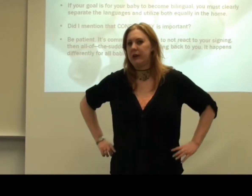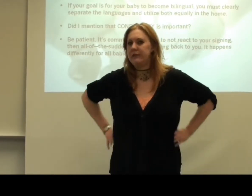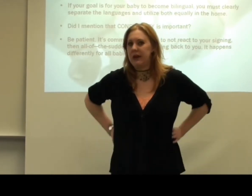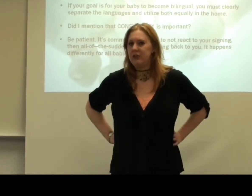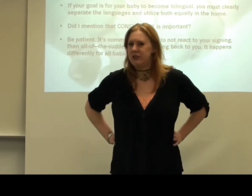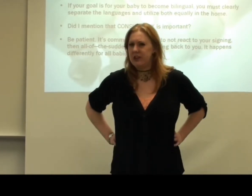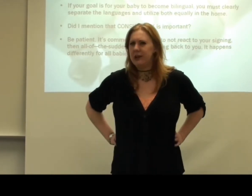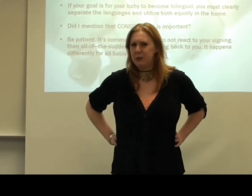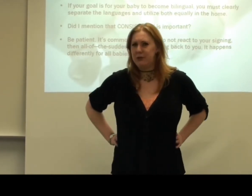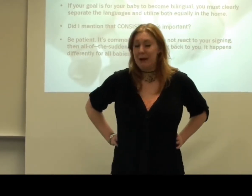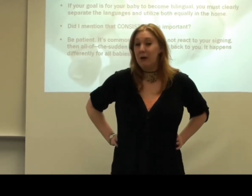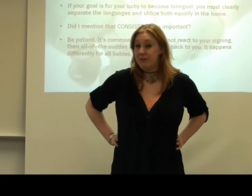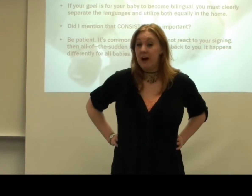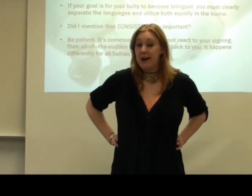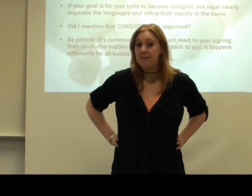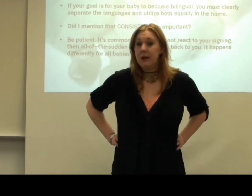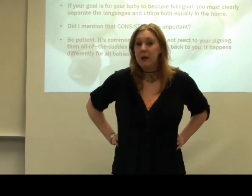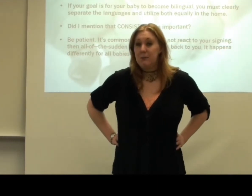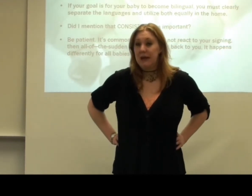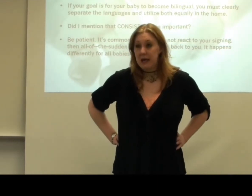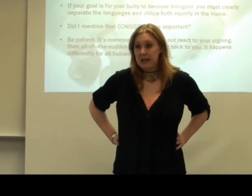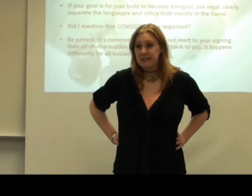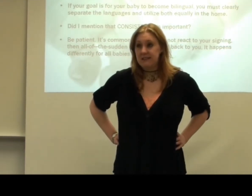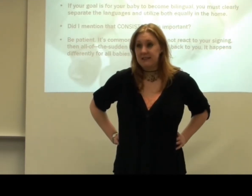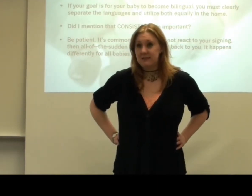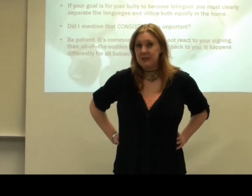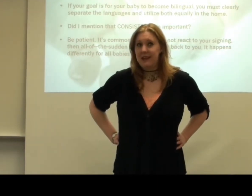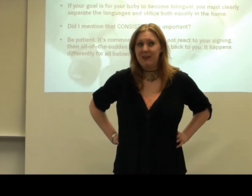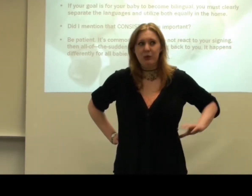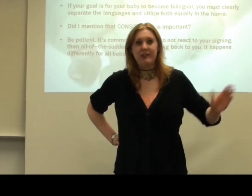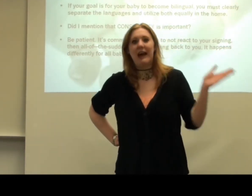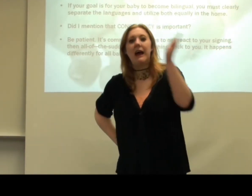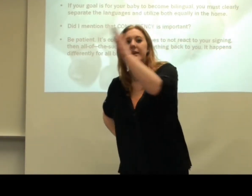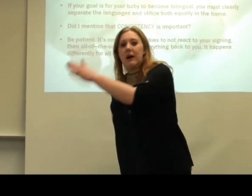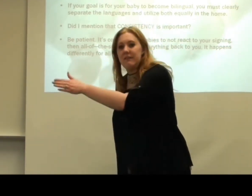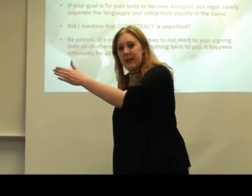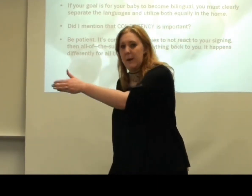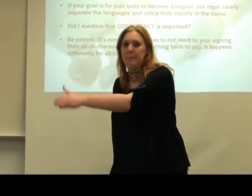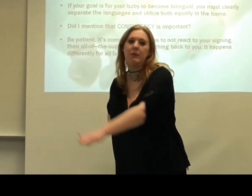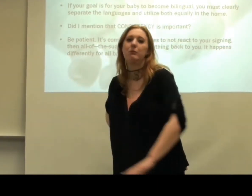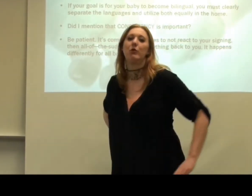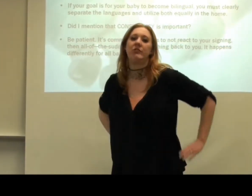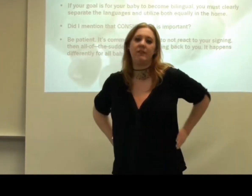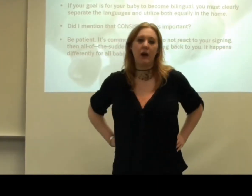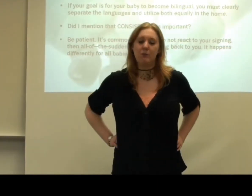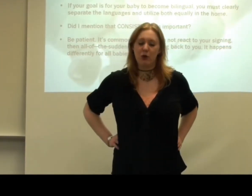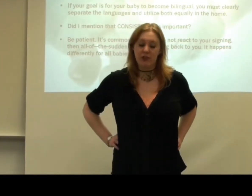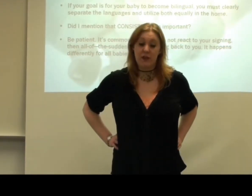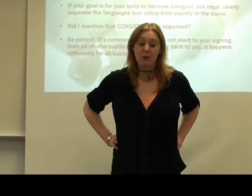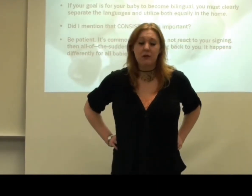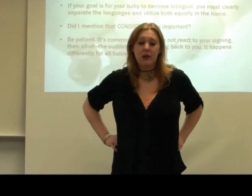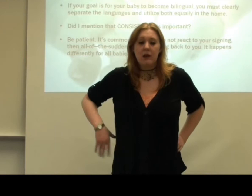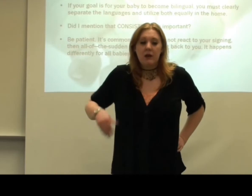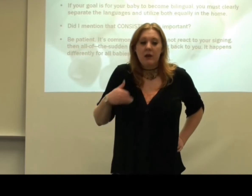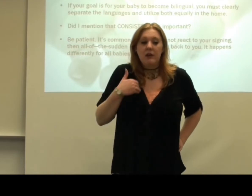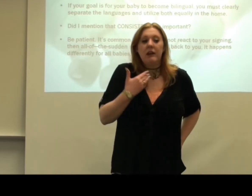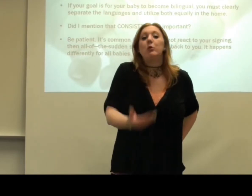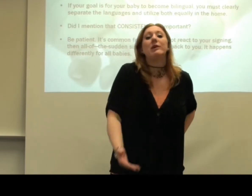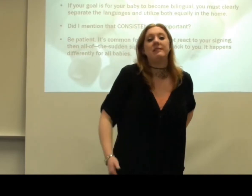his age until he was about 5, because he was ahead of them, most of them